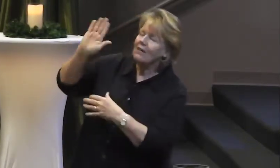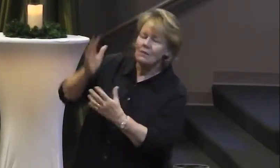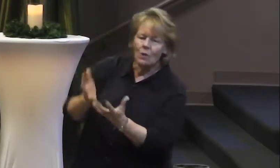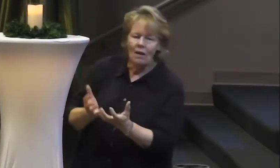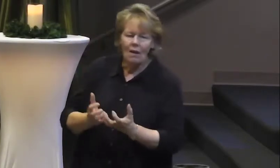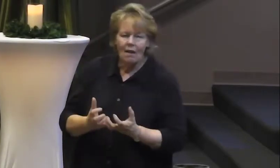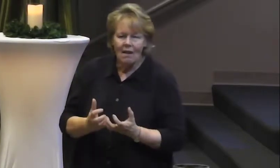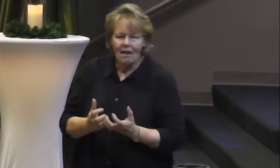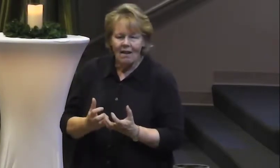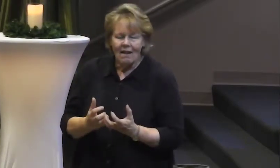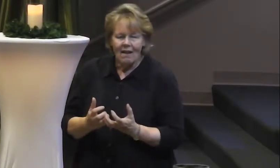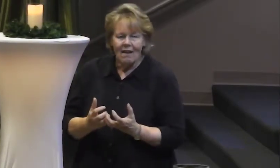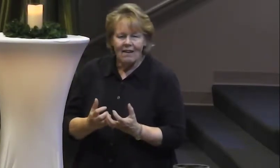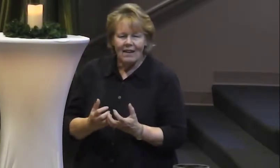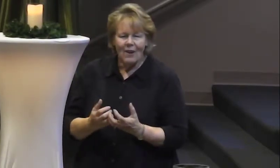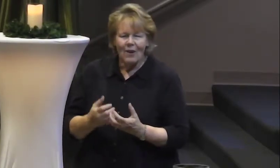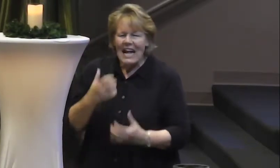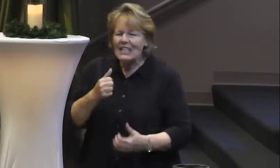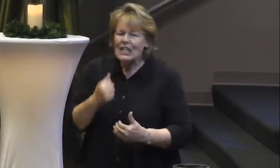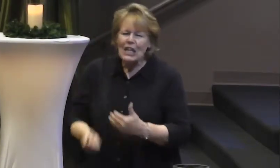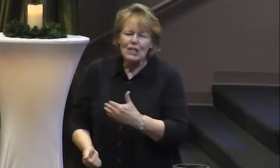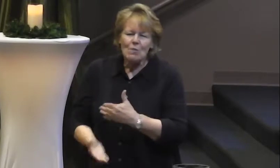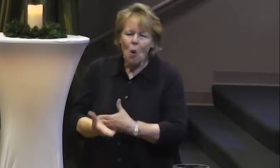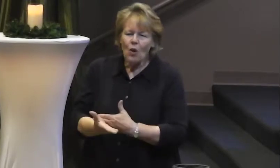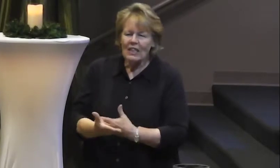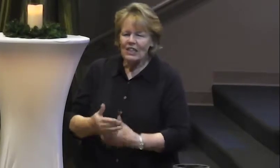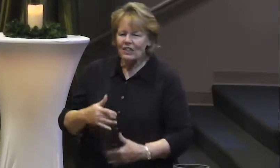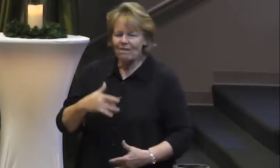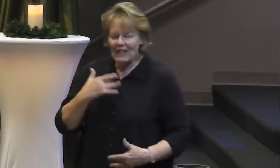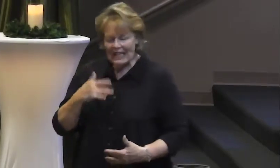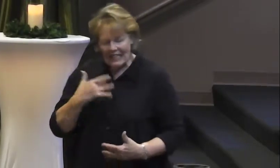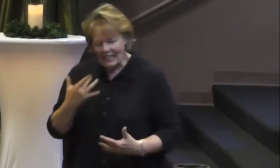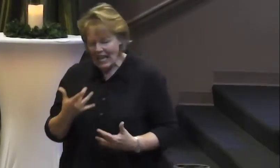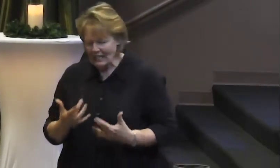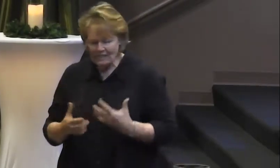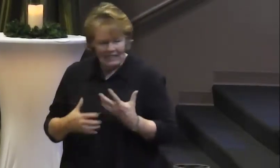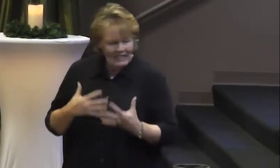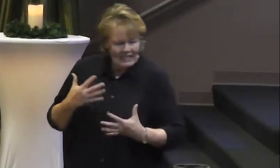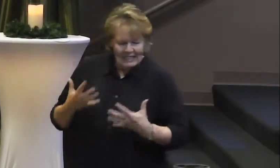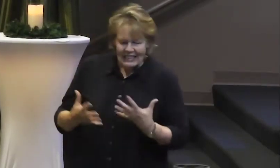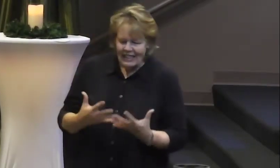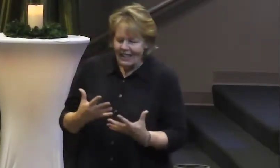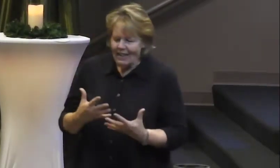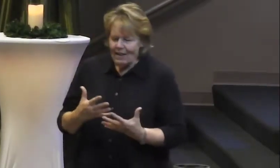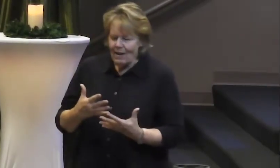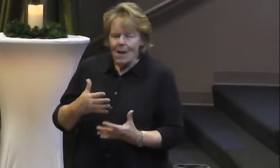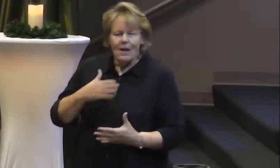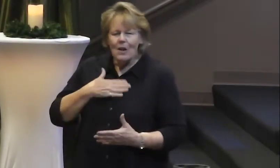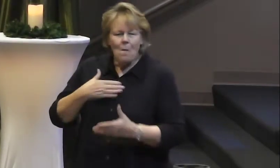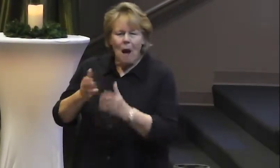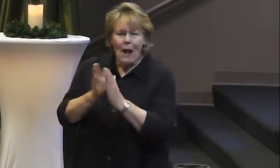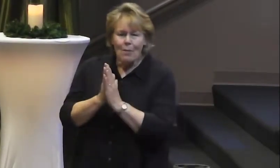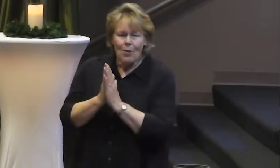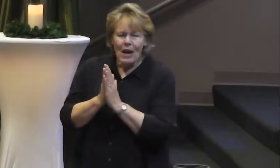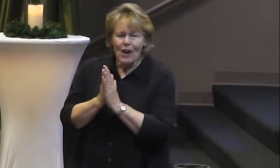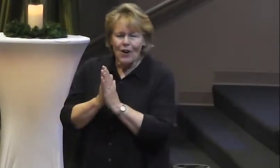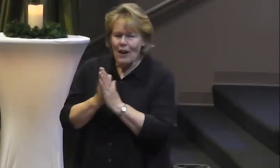felt unsettled, just felt the need to just kind of be with God. And I tell you, my prayer wasn't going well. I was extremely